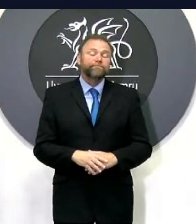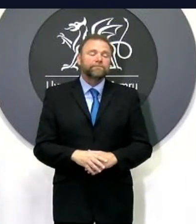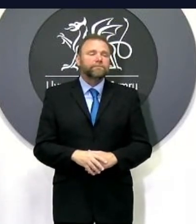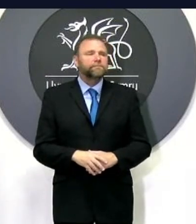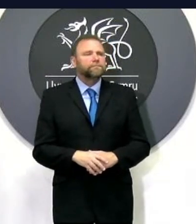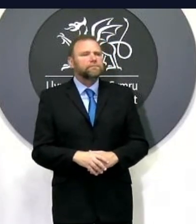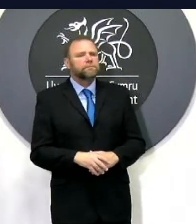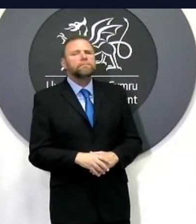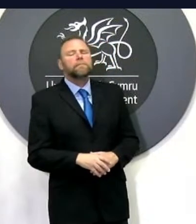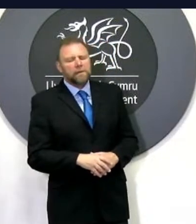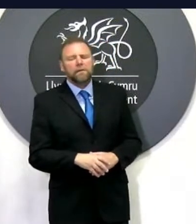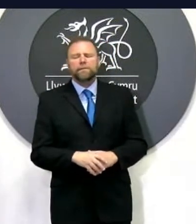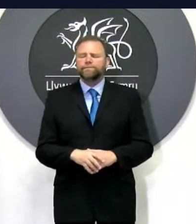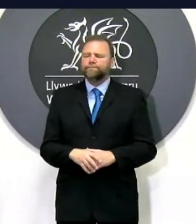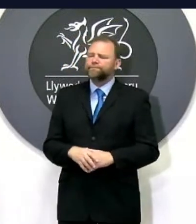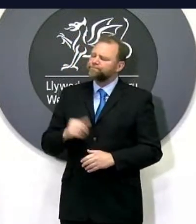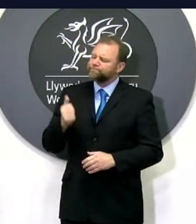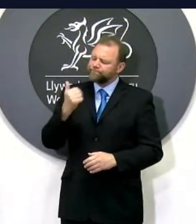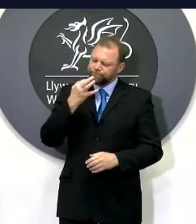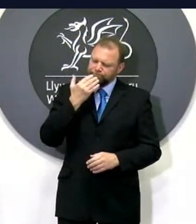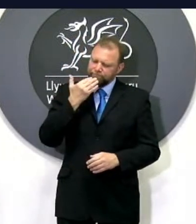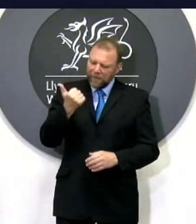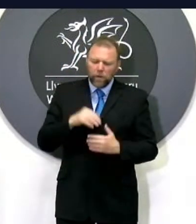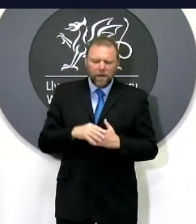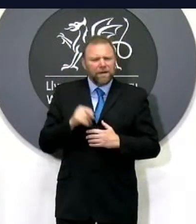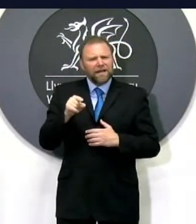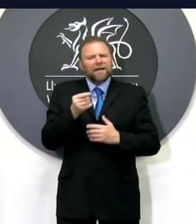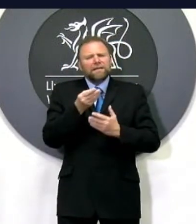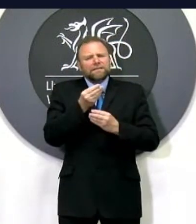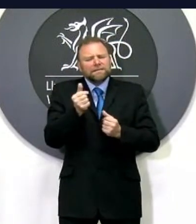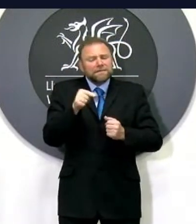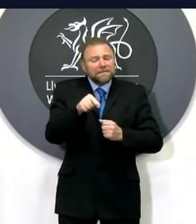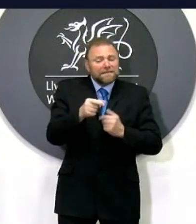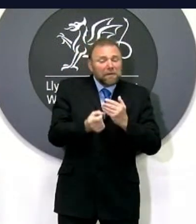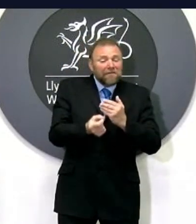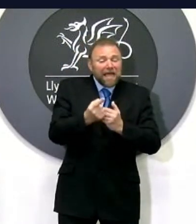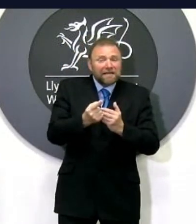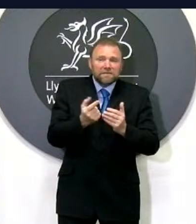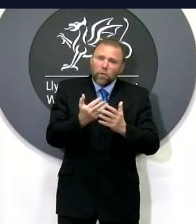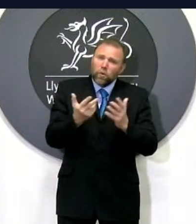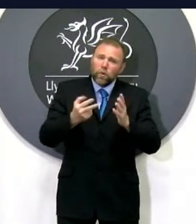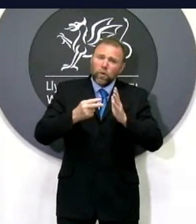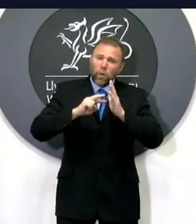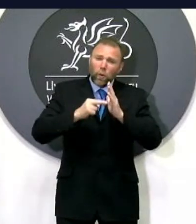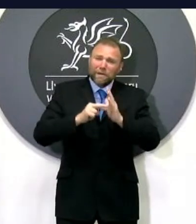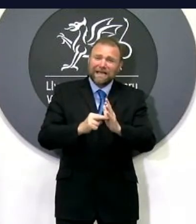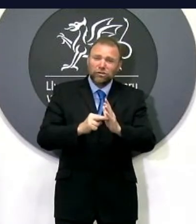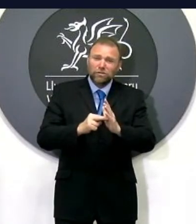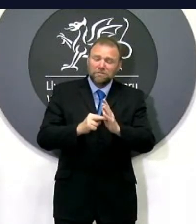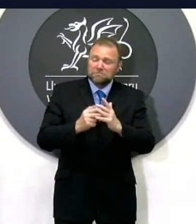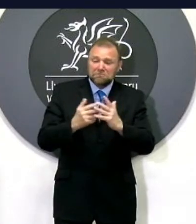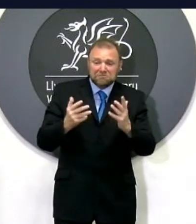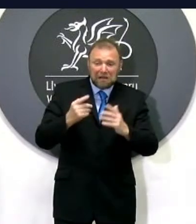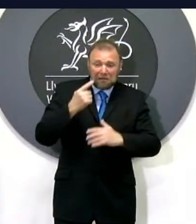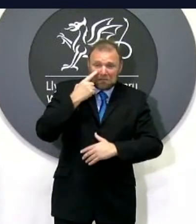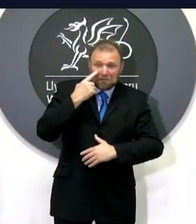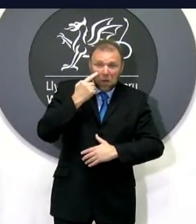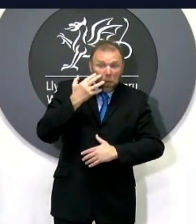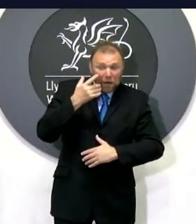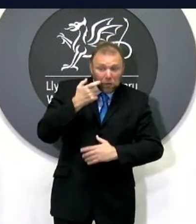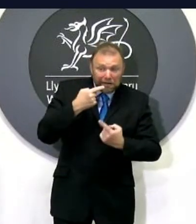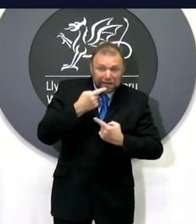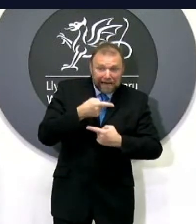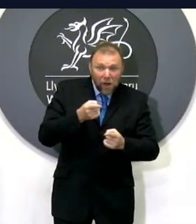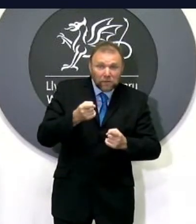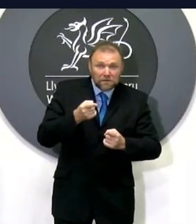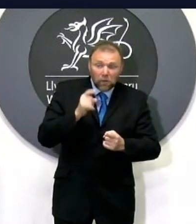Thank you. Given some of these events take a lot of organisation, is there any indication you can give of when an announcement might be made? Are we looking kind of end of